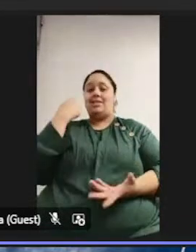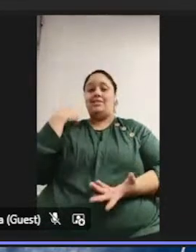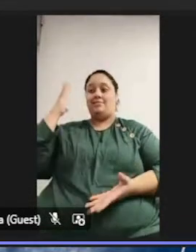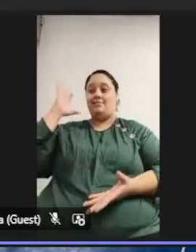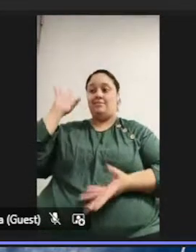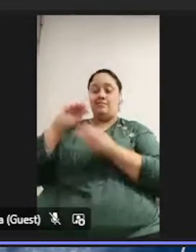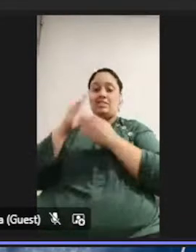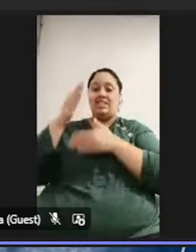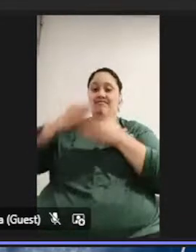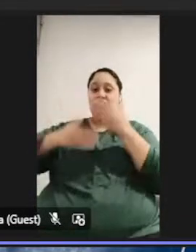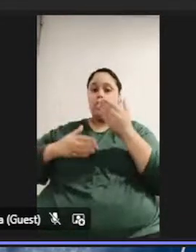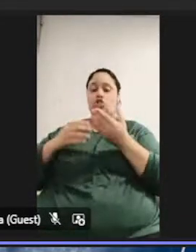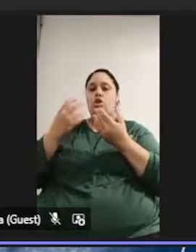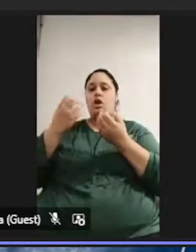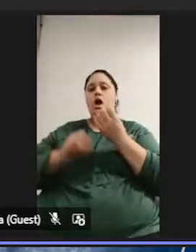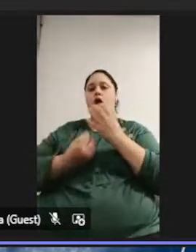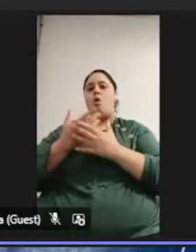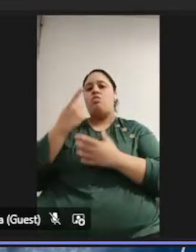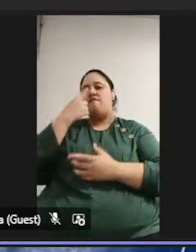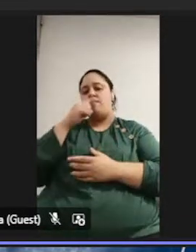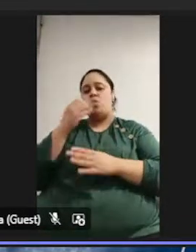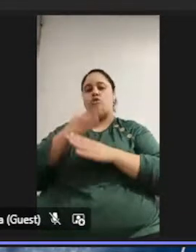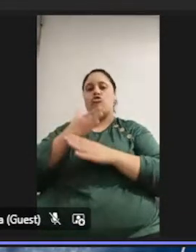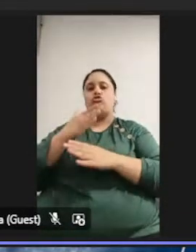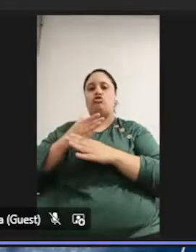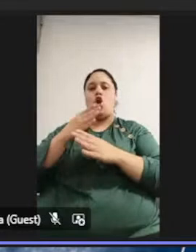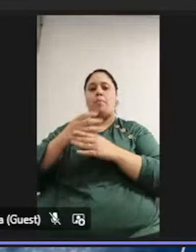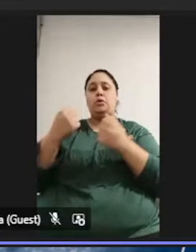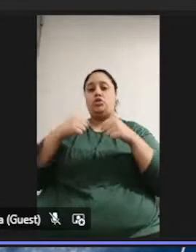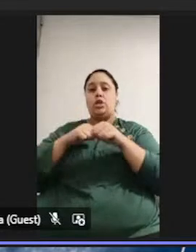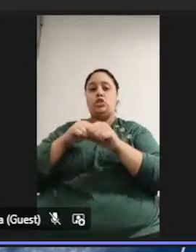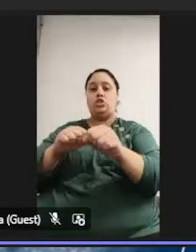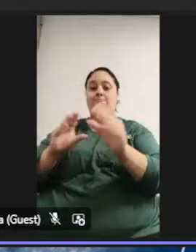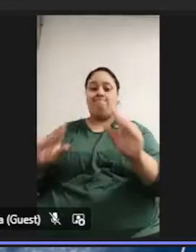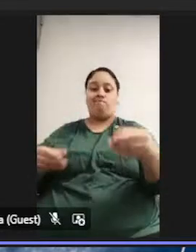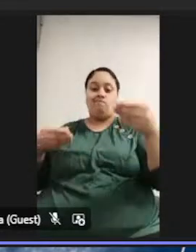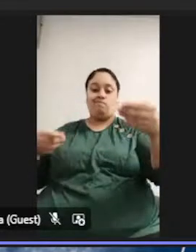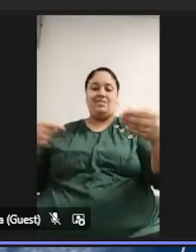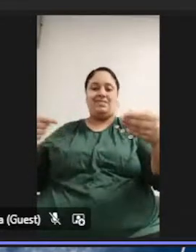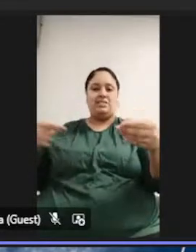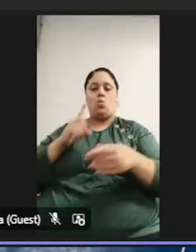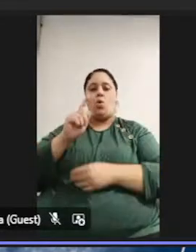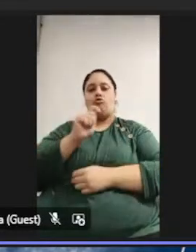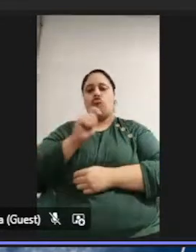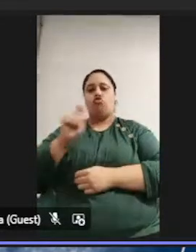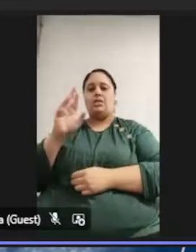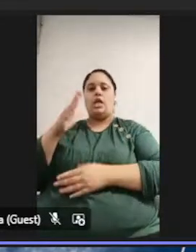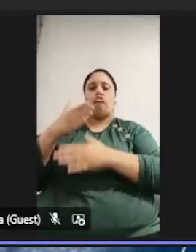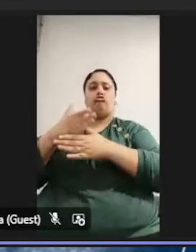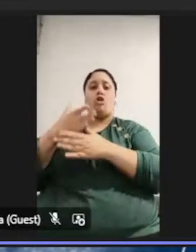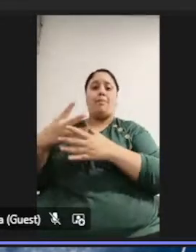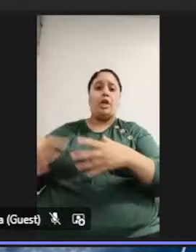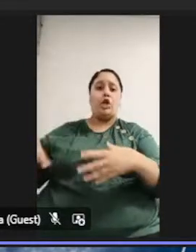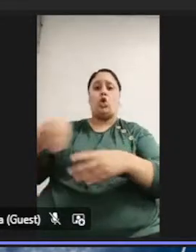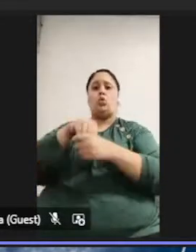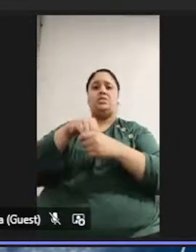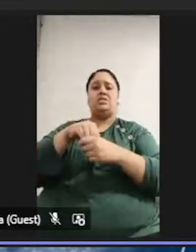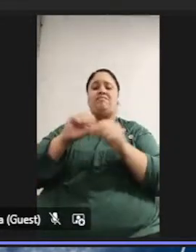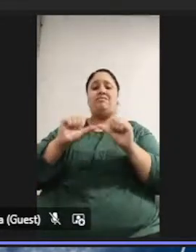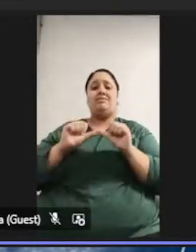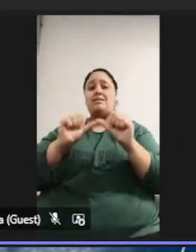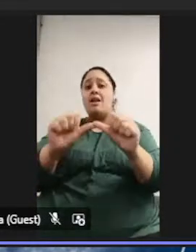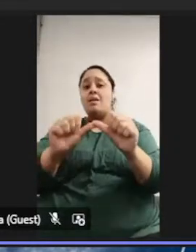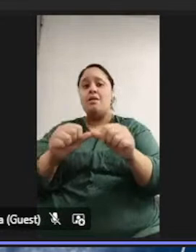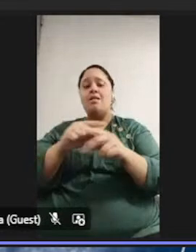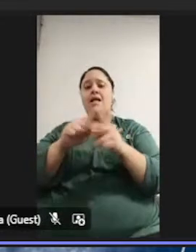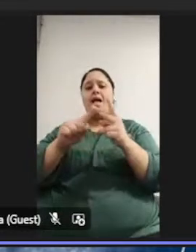strategy envisages R1 trillion jobs-rich, inclusive, sustainable, and resilient provincial